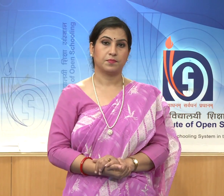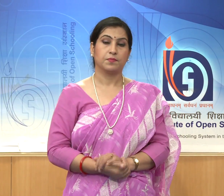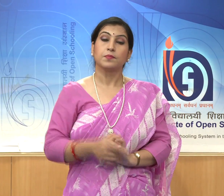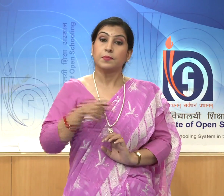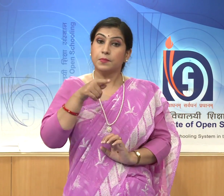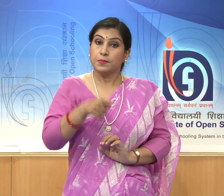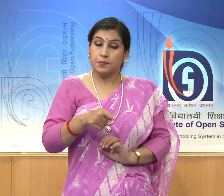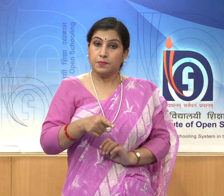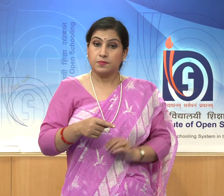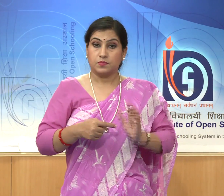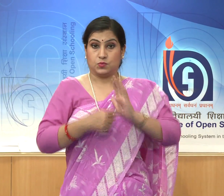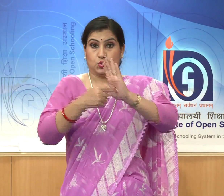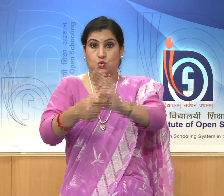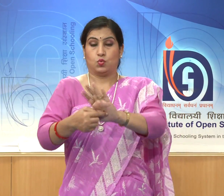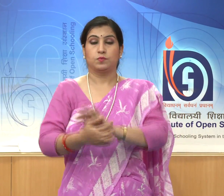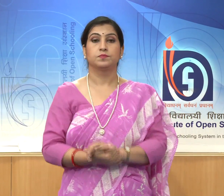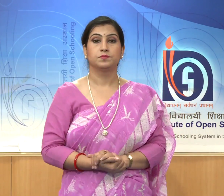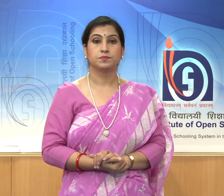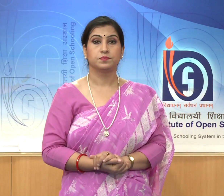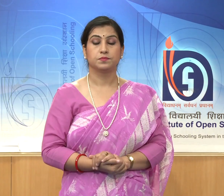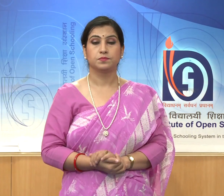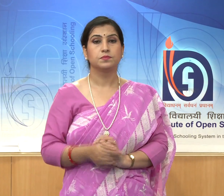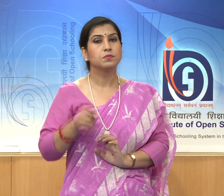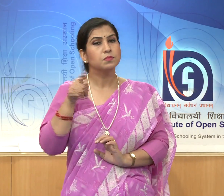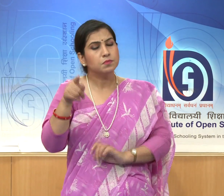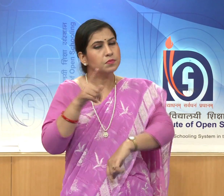to depict the contemporary